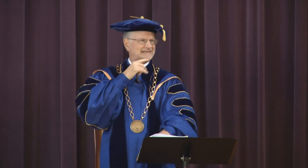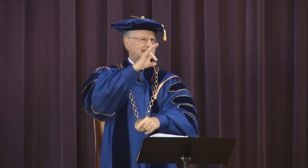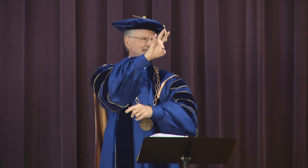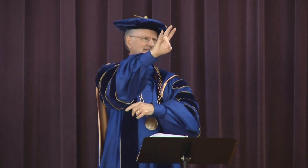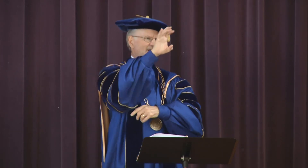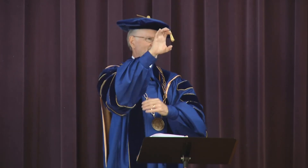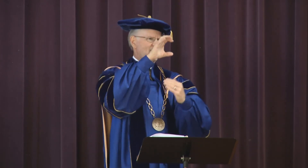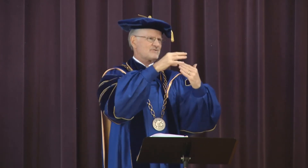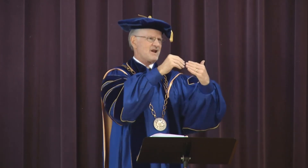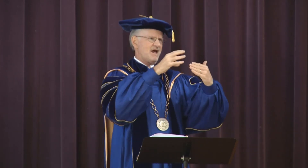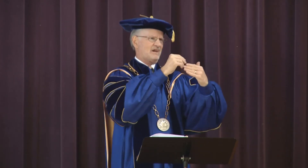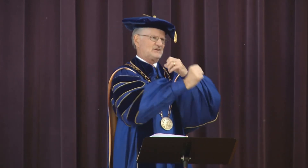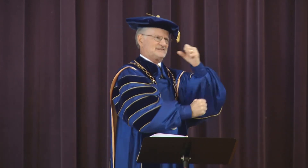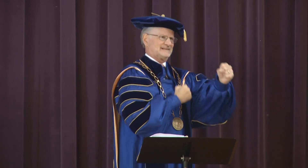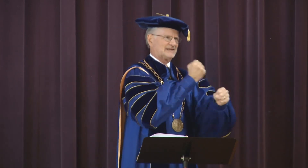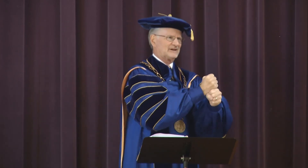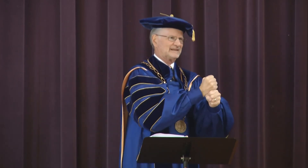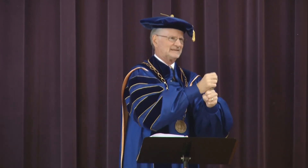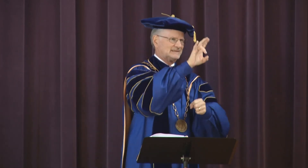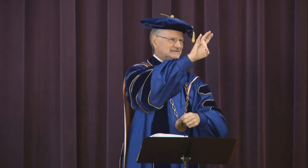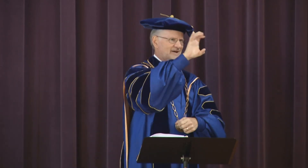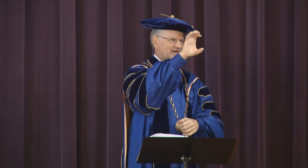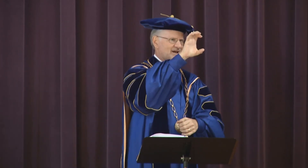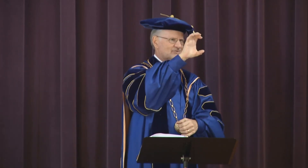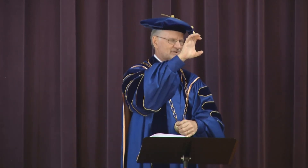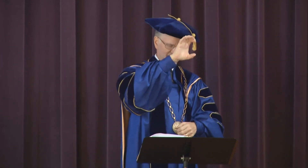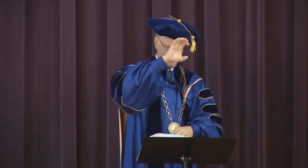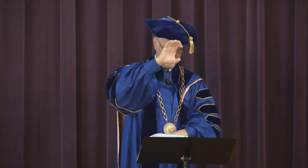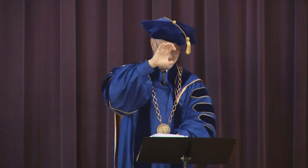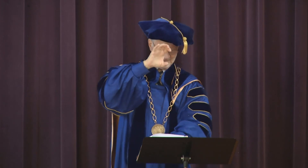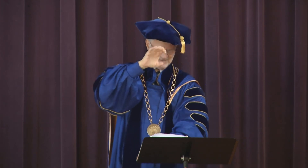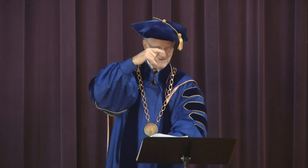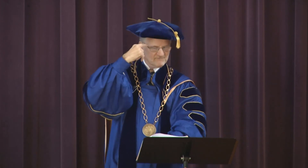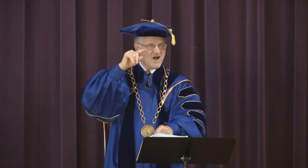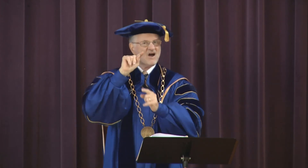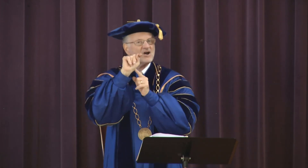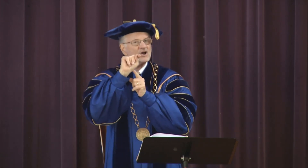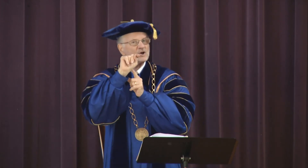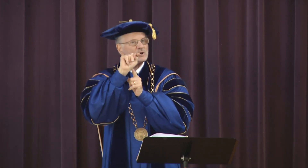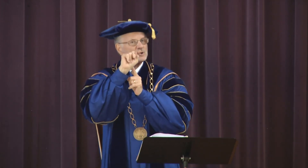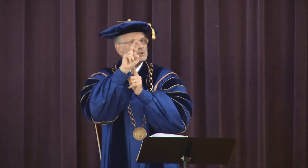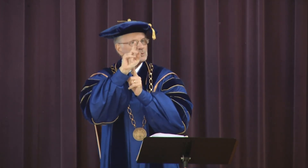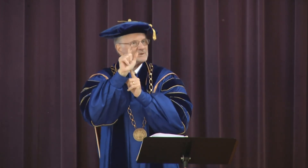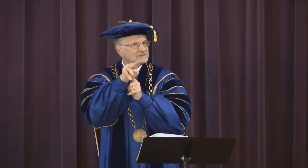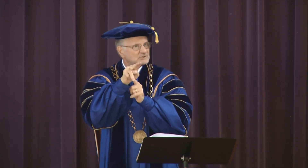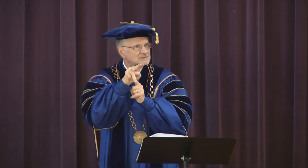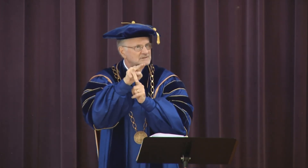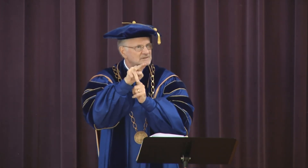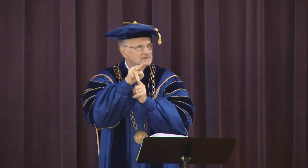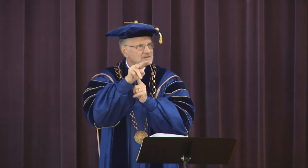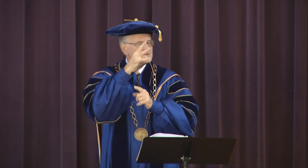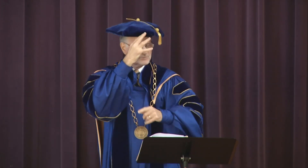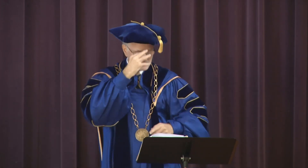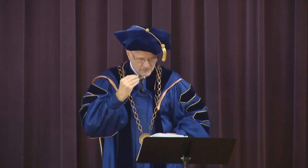no. This says $700 a year to be enrolled as a student here back in 1948. And that